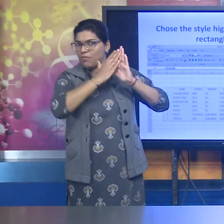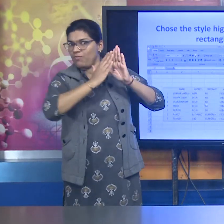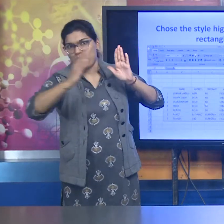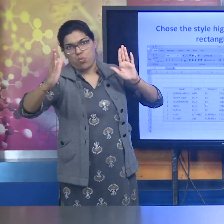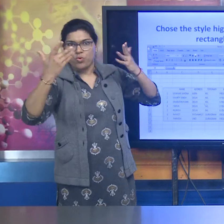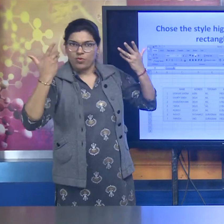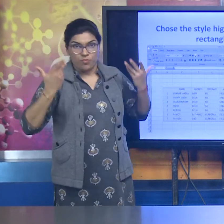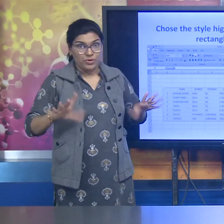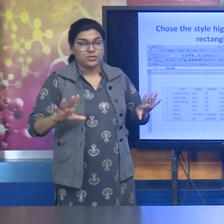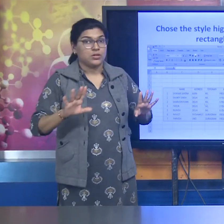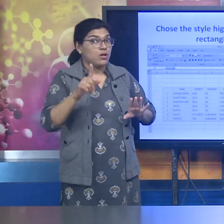in different columns.